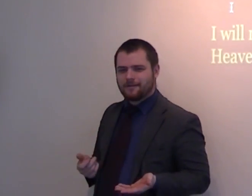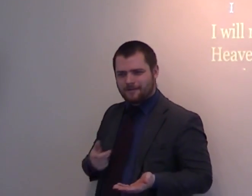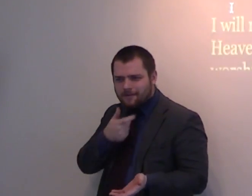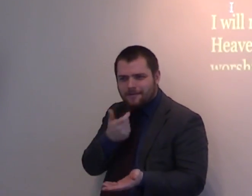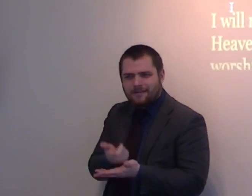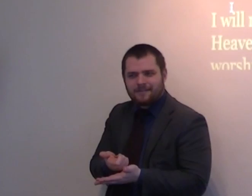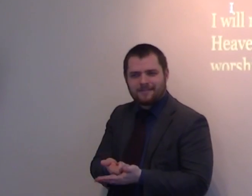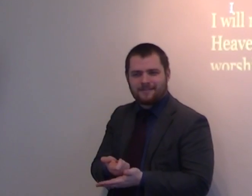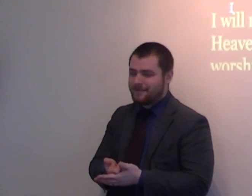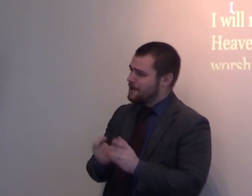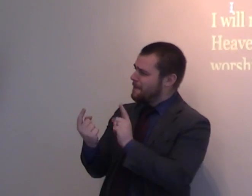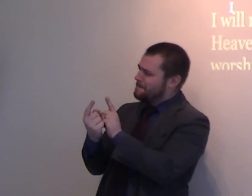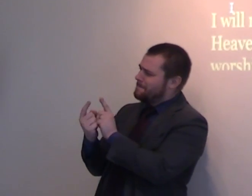I will meet many Christian people in heaven.